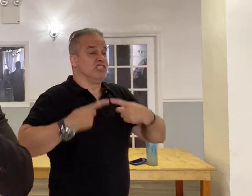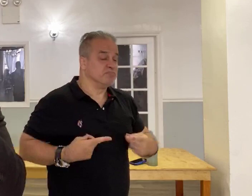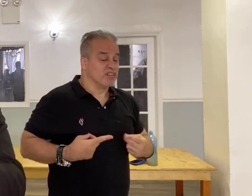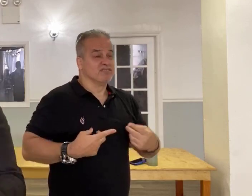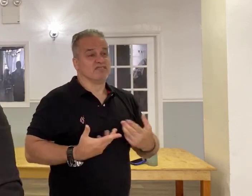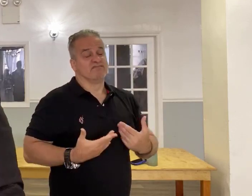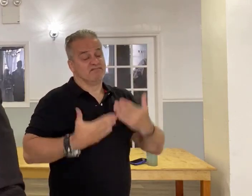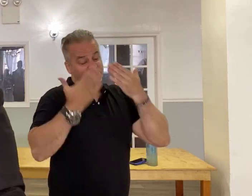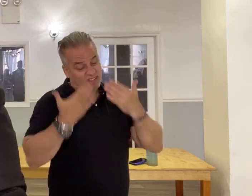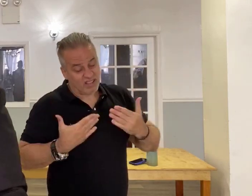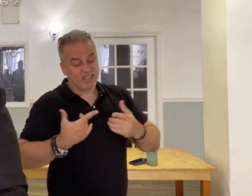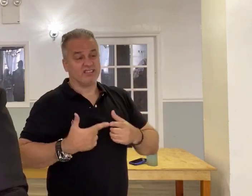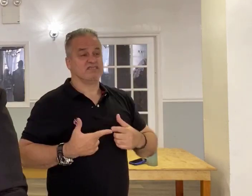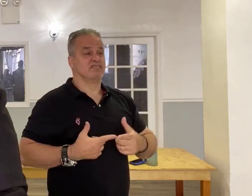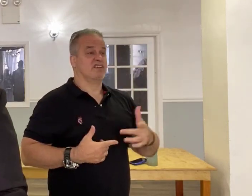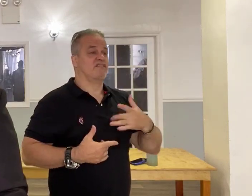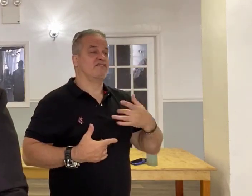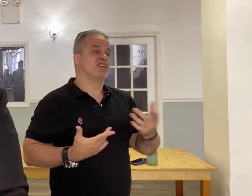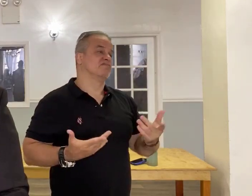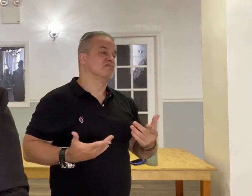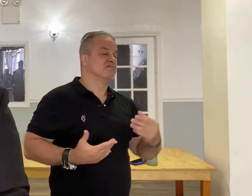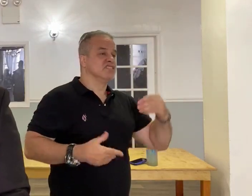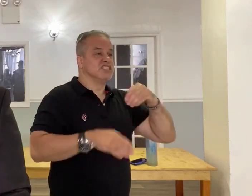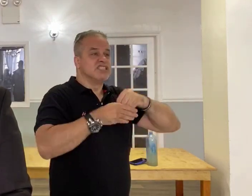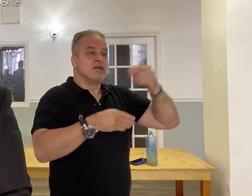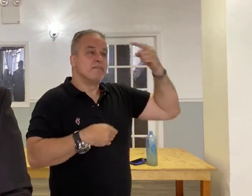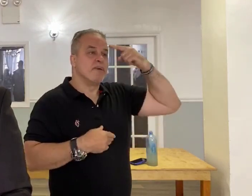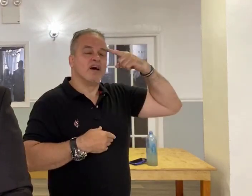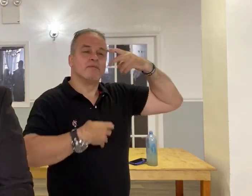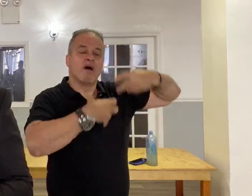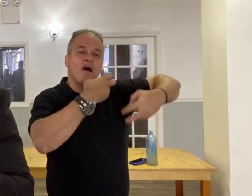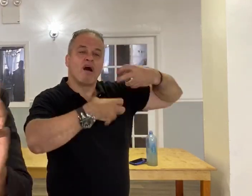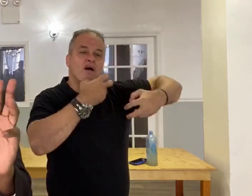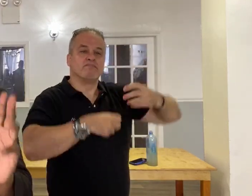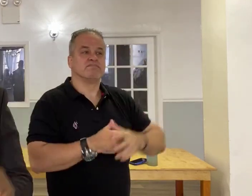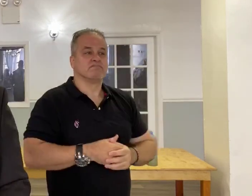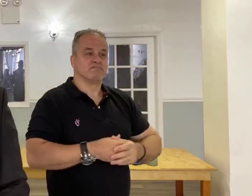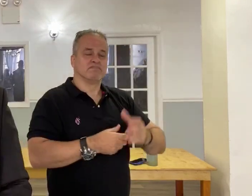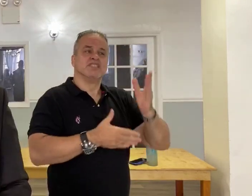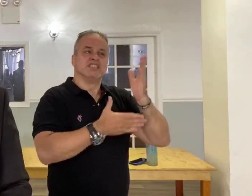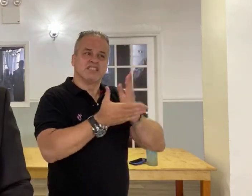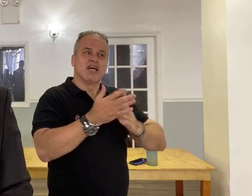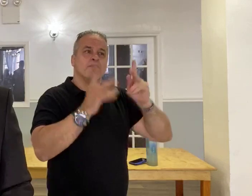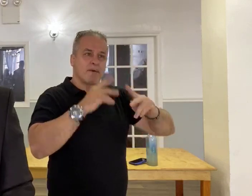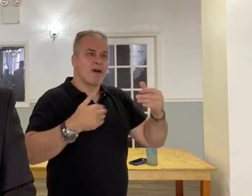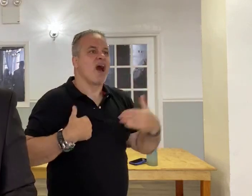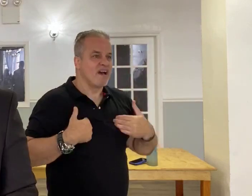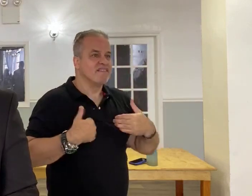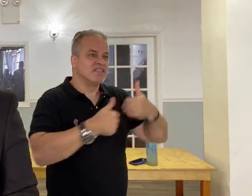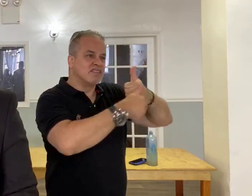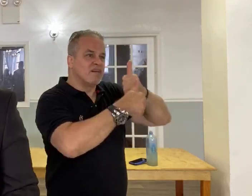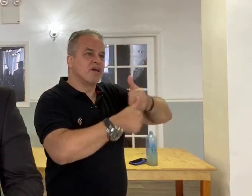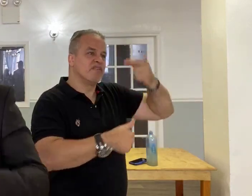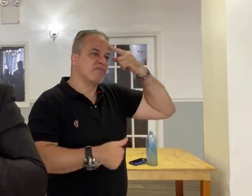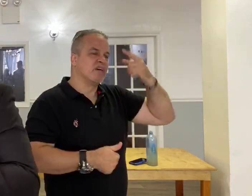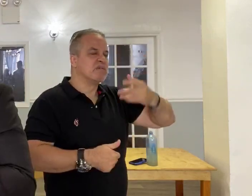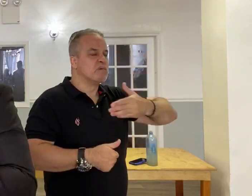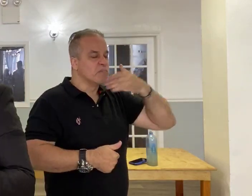to be sensitive to that and understand that there's a lot of people around us who are